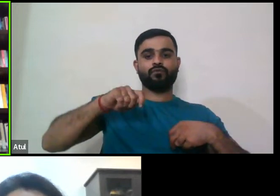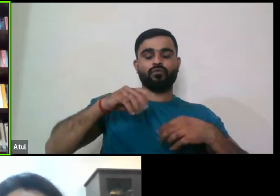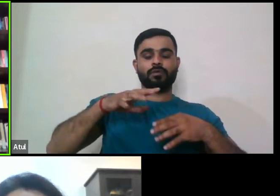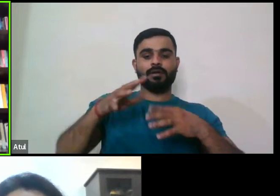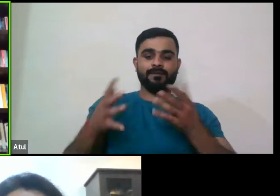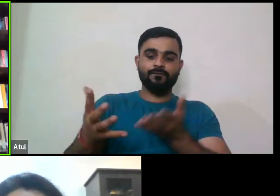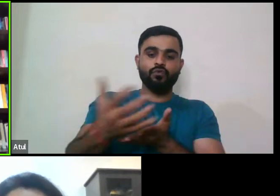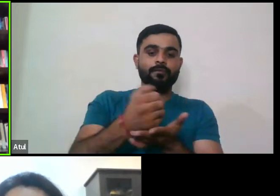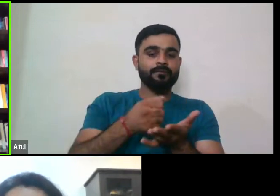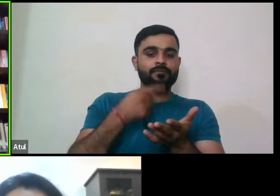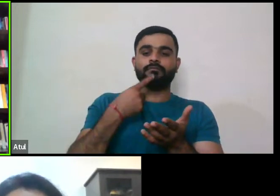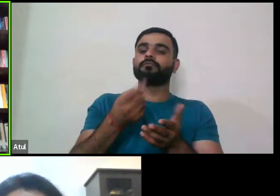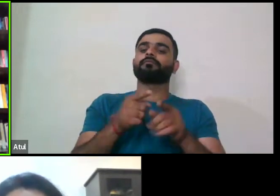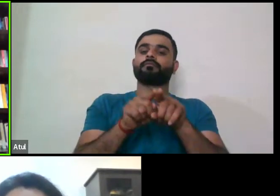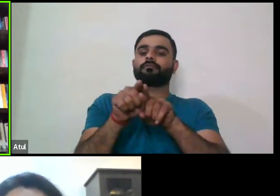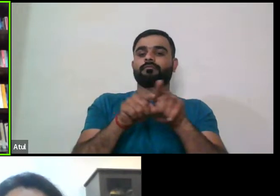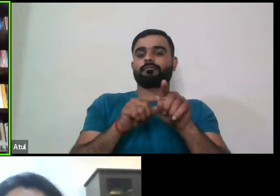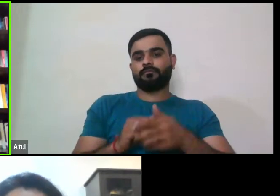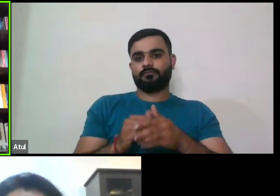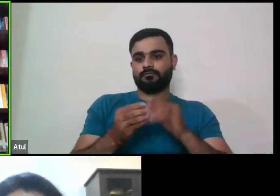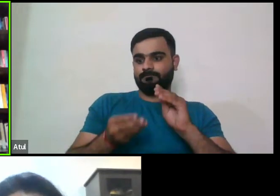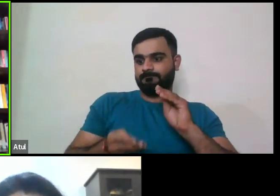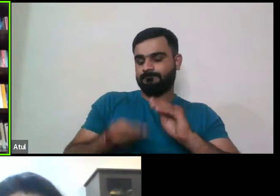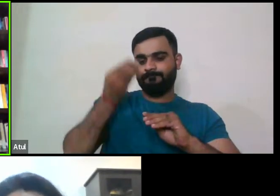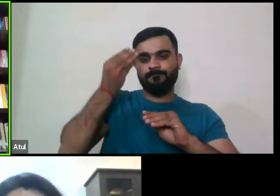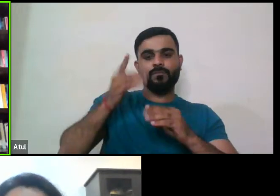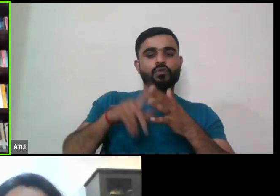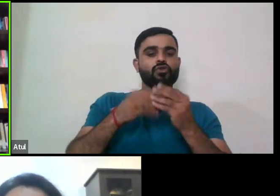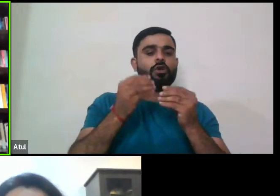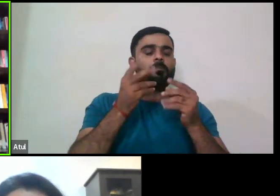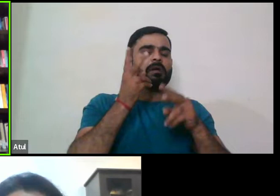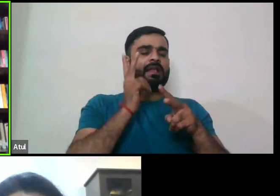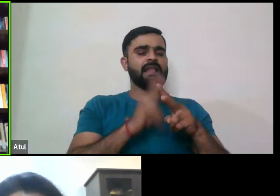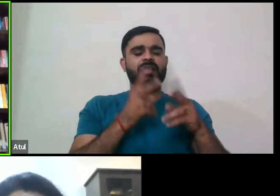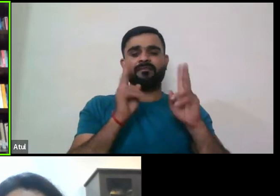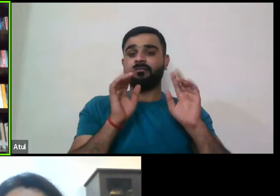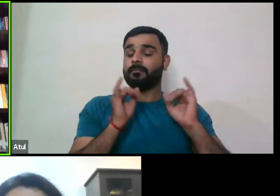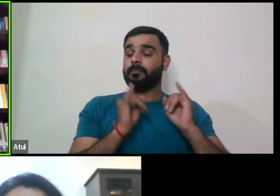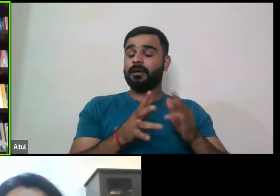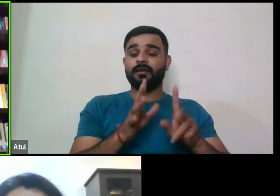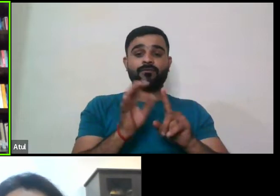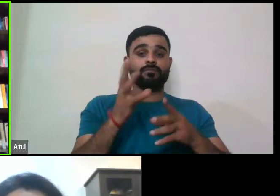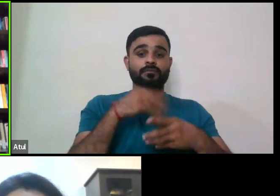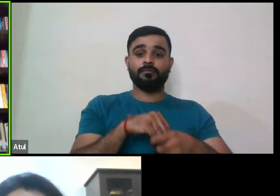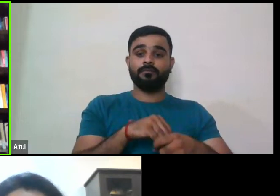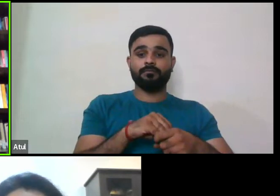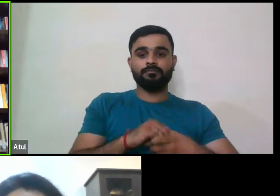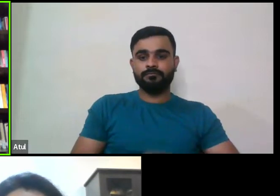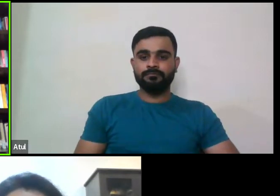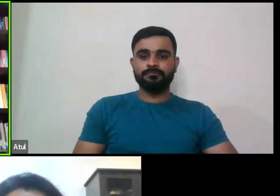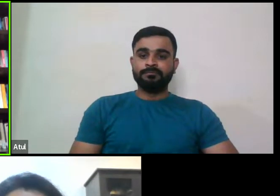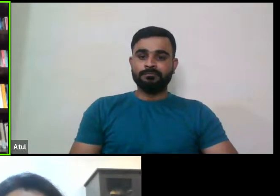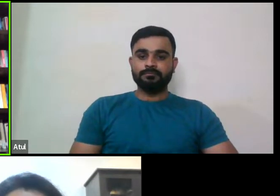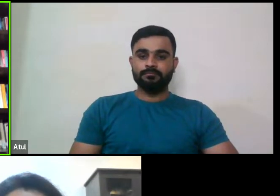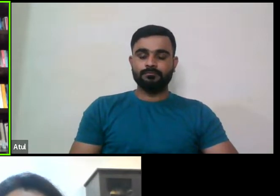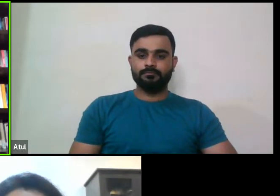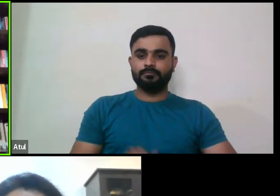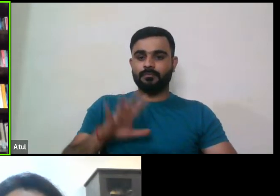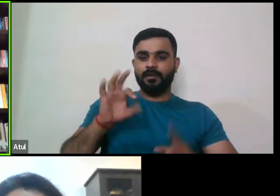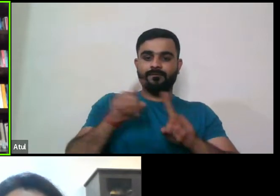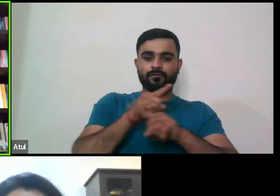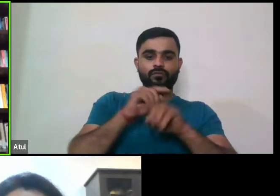for example, does an incredibly poor job of bringing cases, because it has 50% of